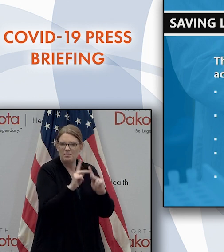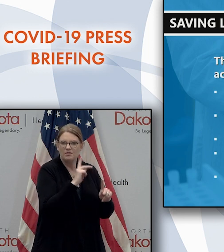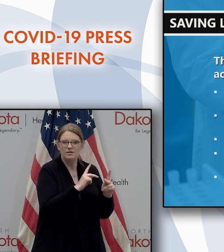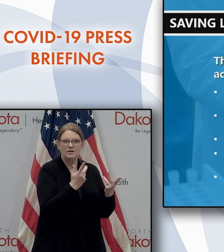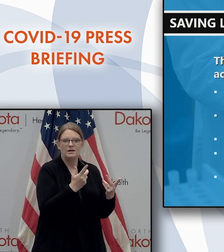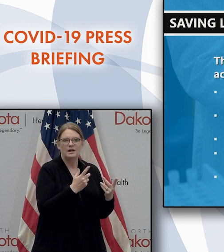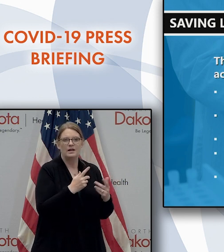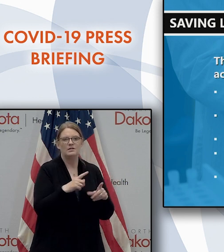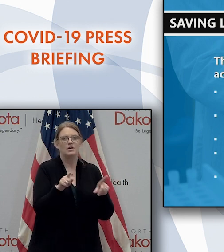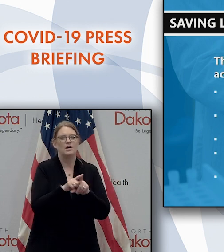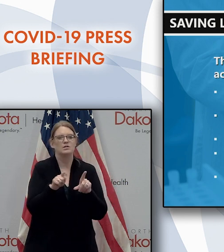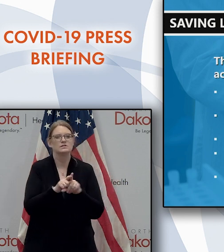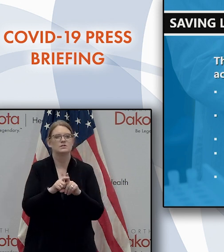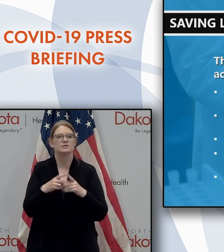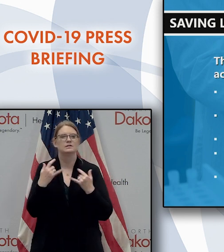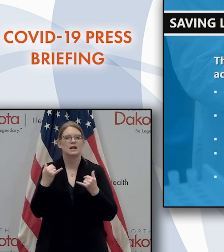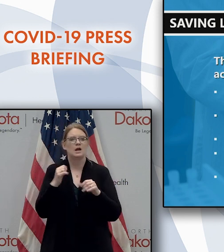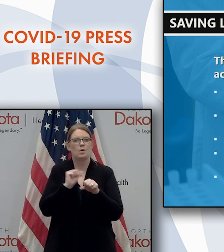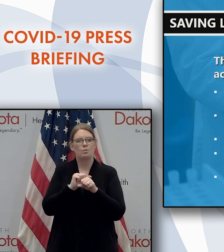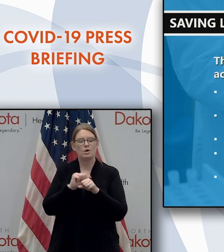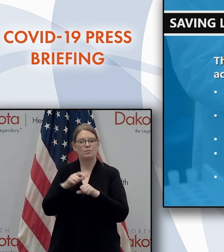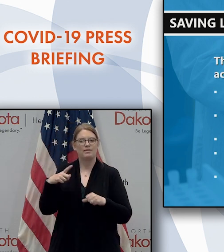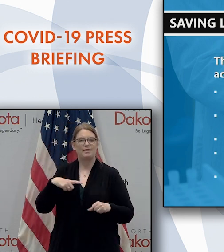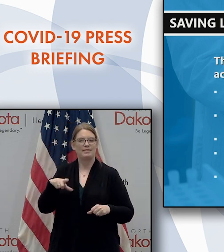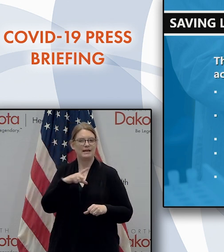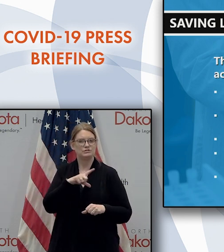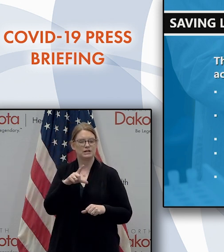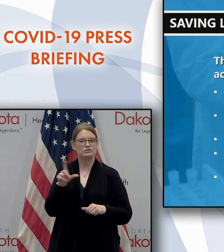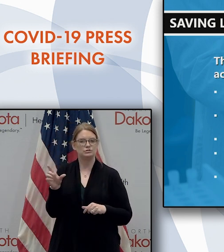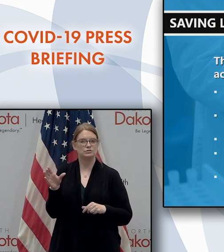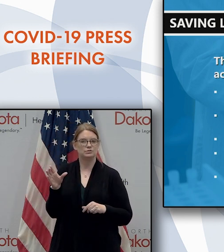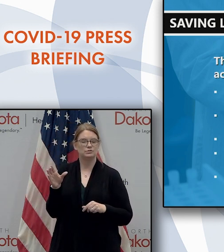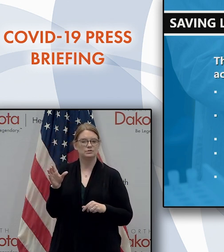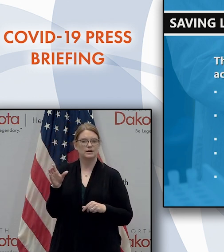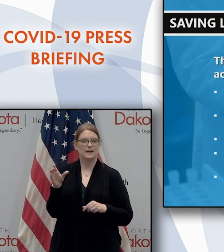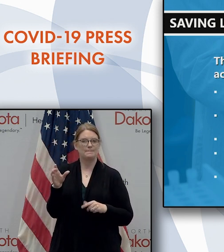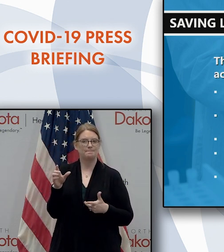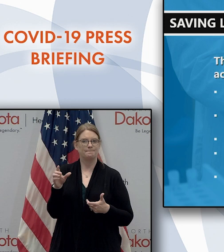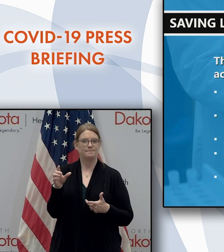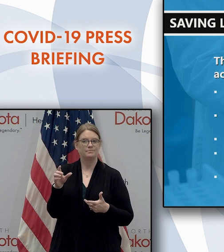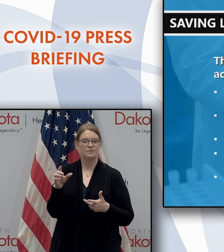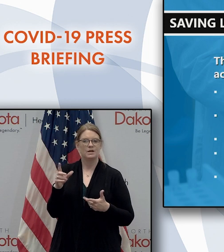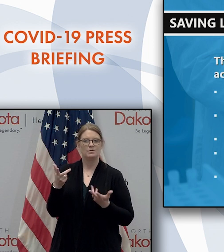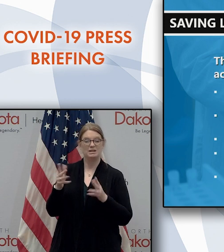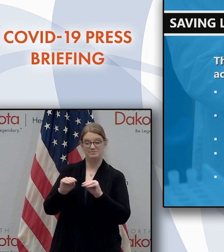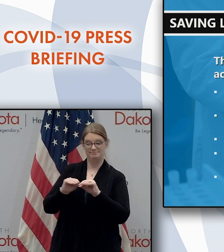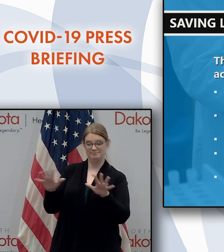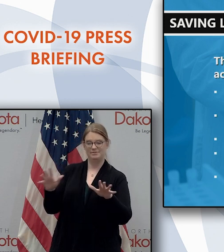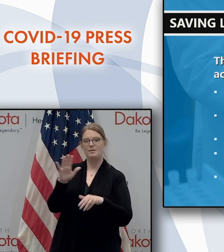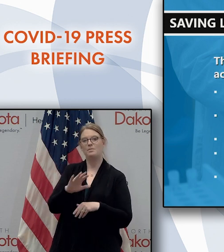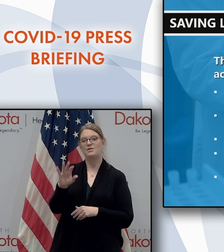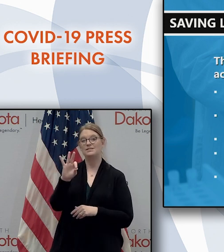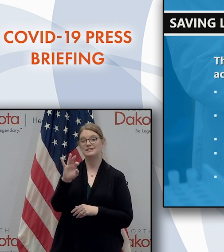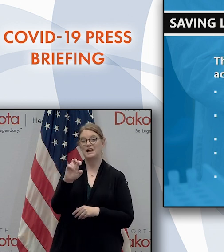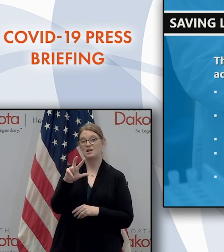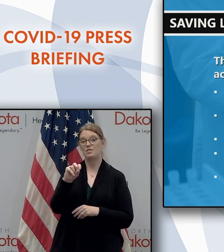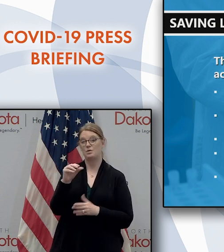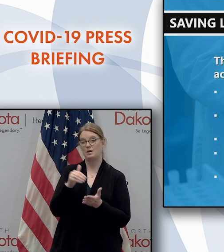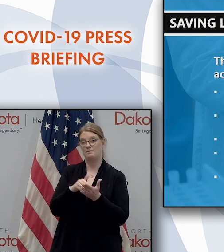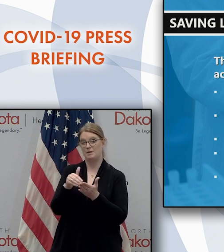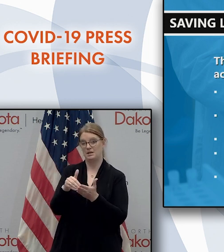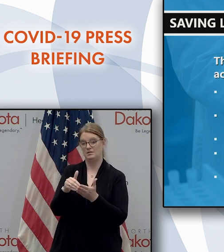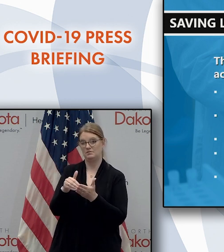And again, in working with the legislature, We've distributed about $930 million so far of